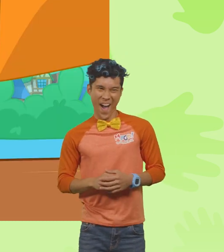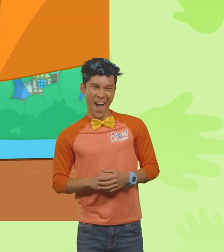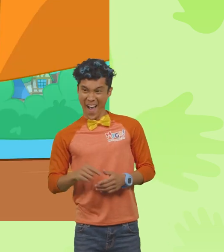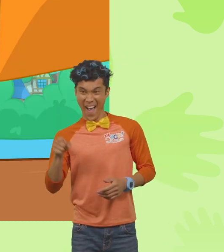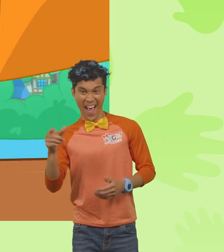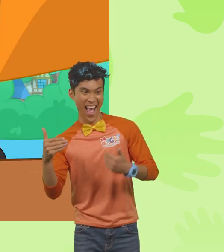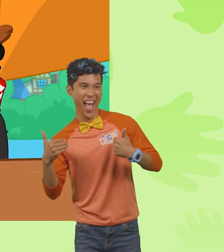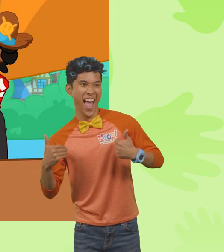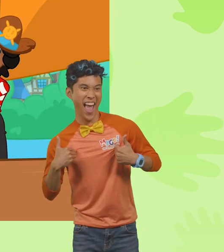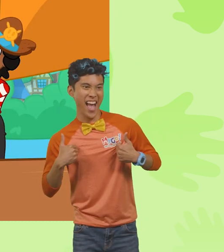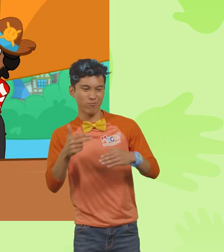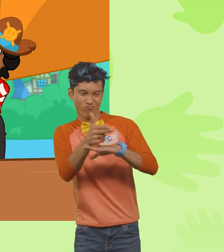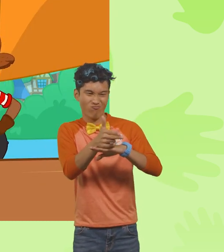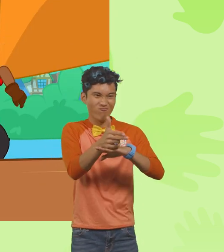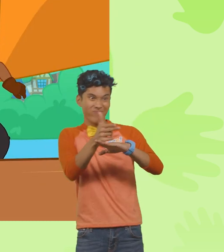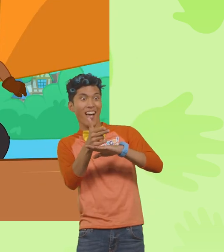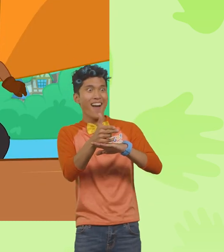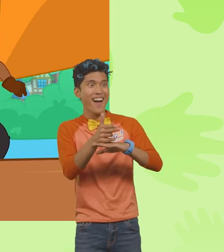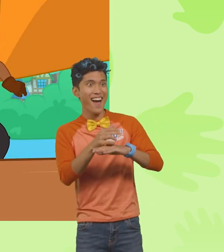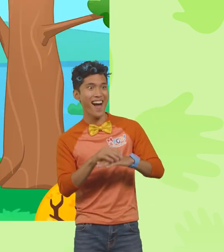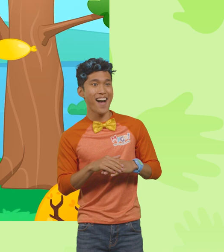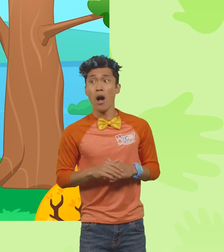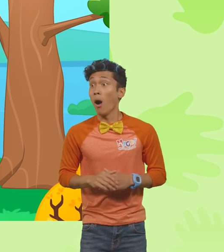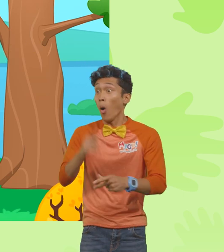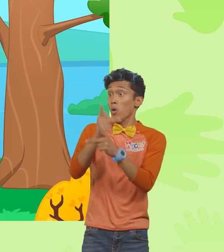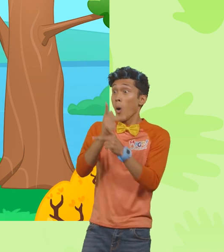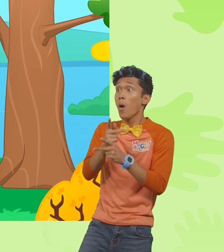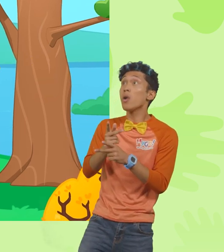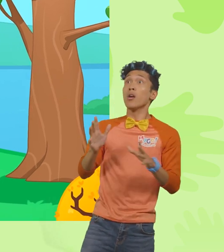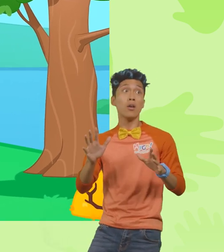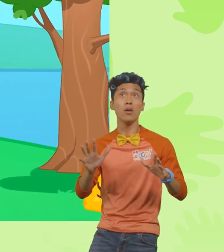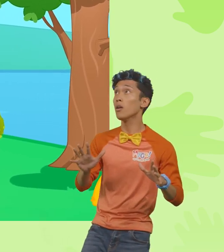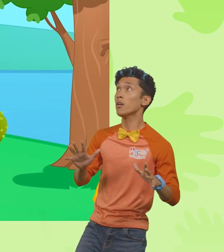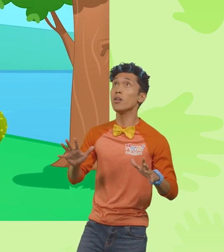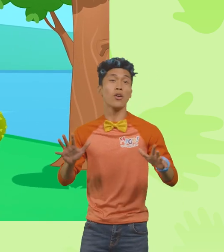And the ship has a cannon! Look out, Morphle!